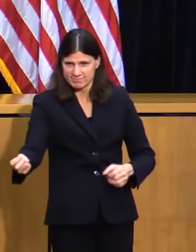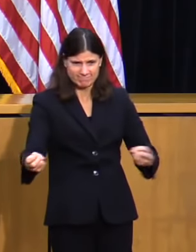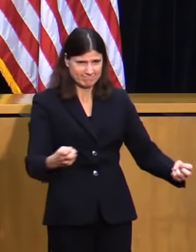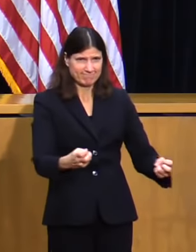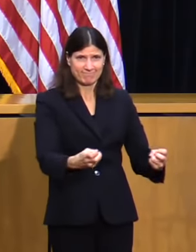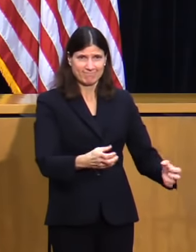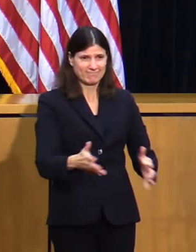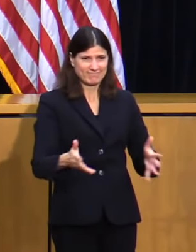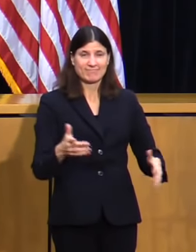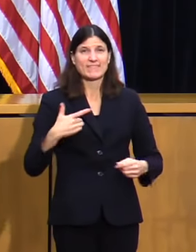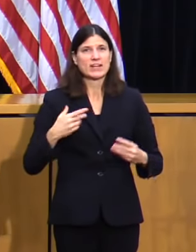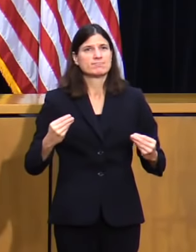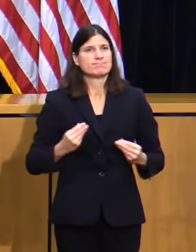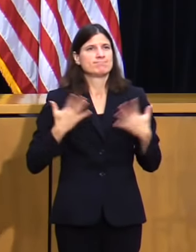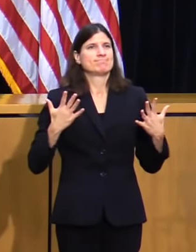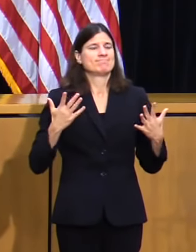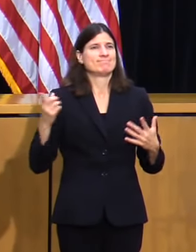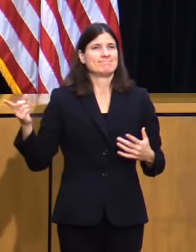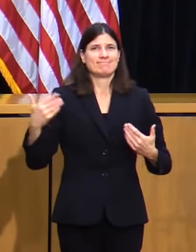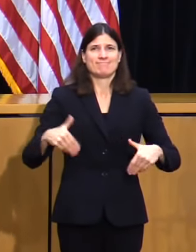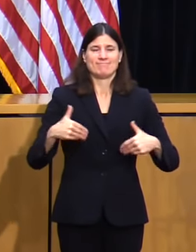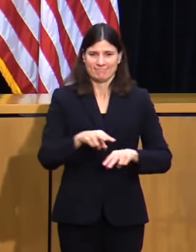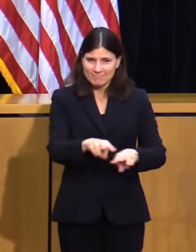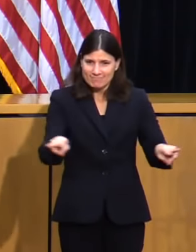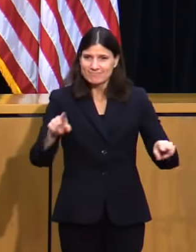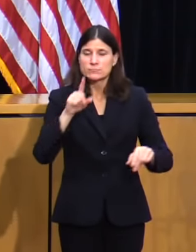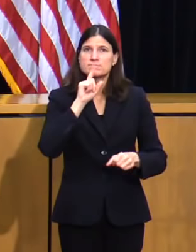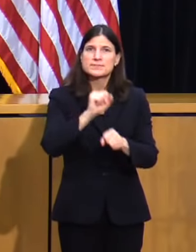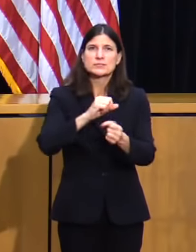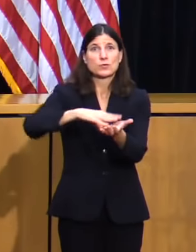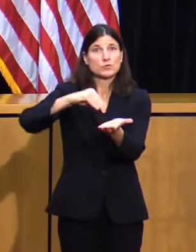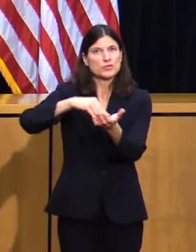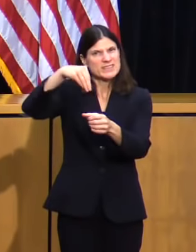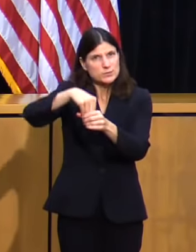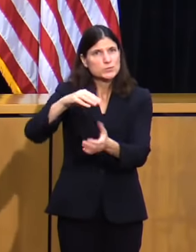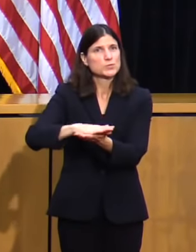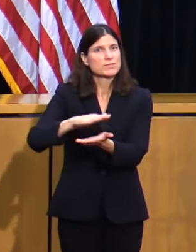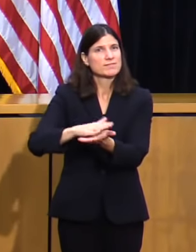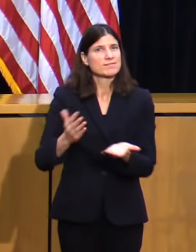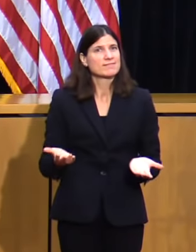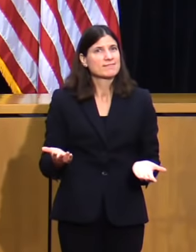and stop and say, do you really understand what I'm saying?